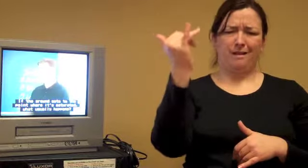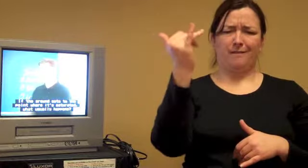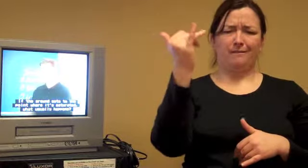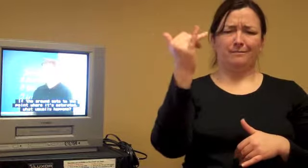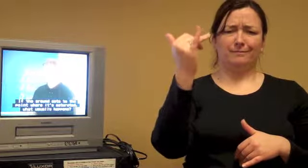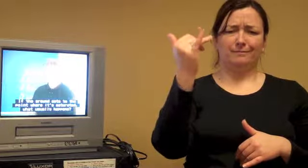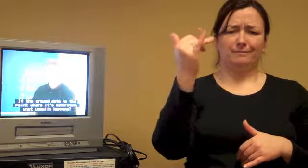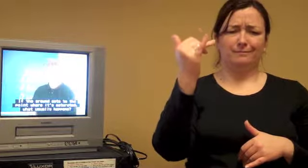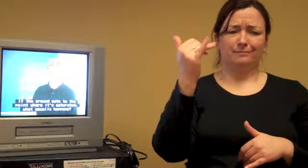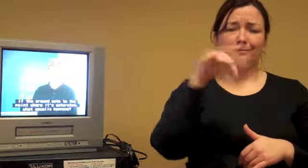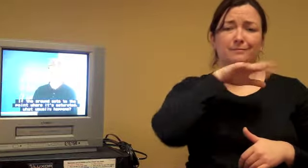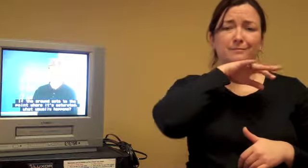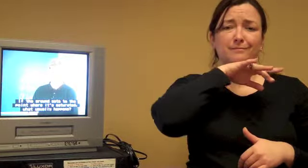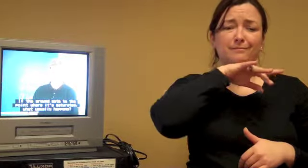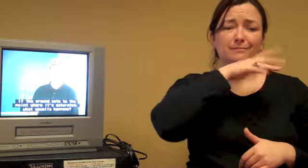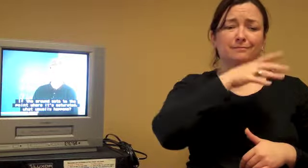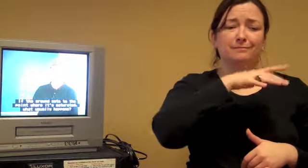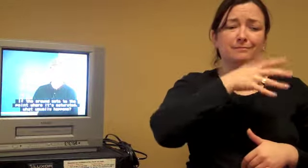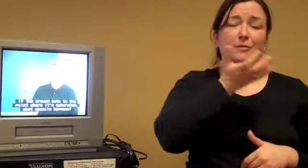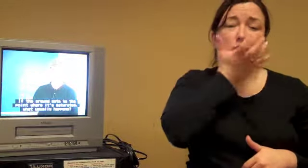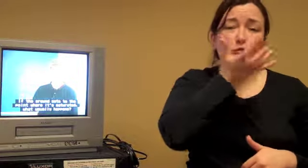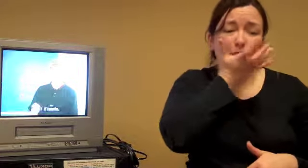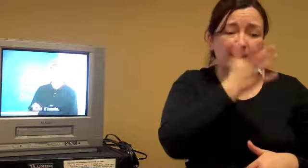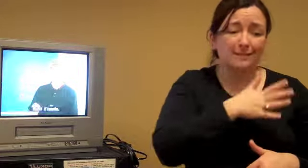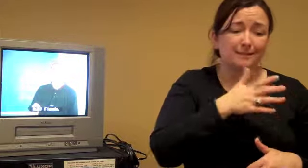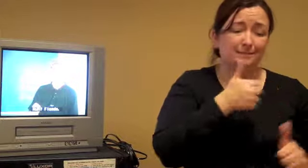what usually happens?